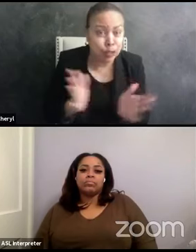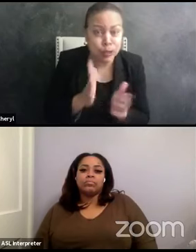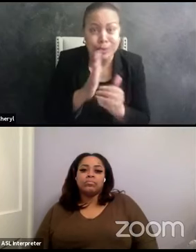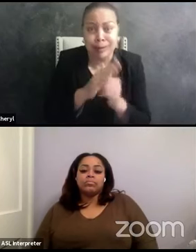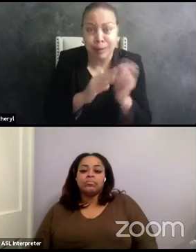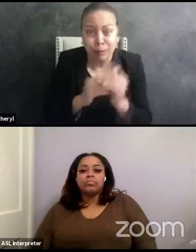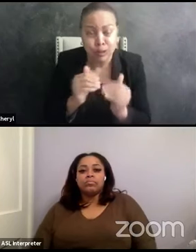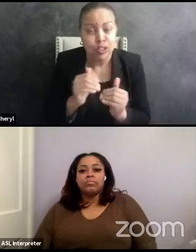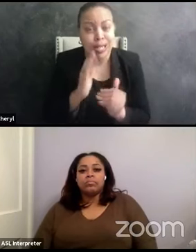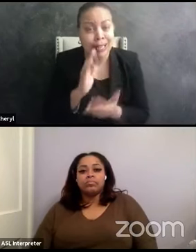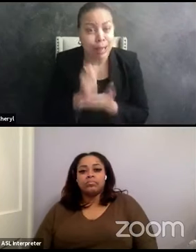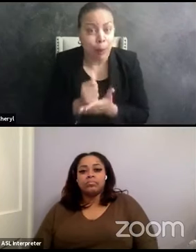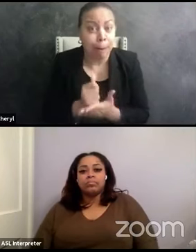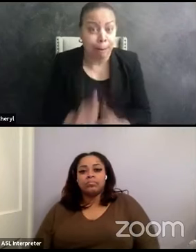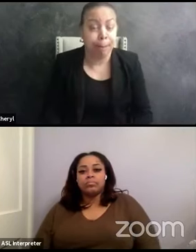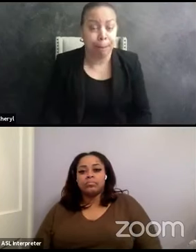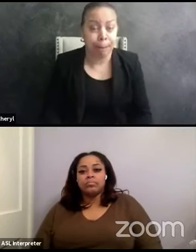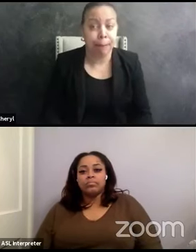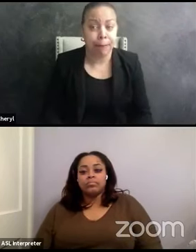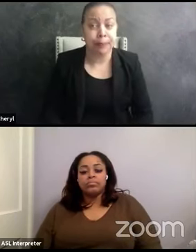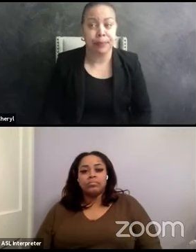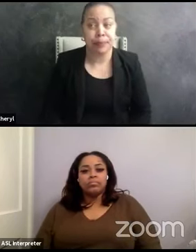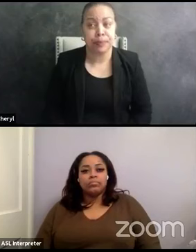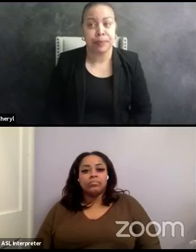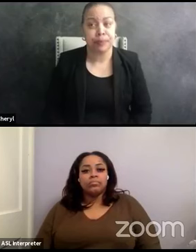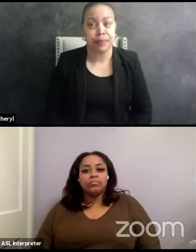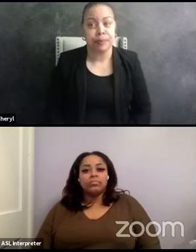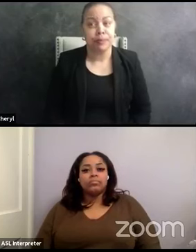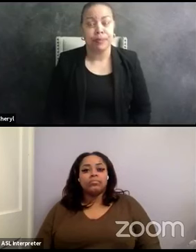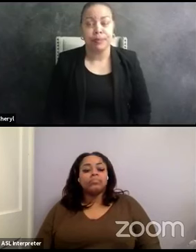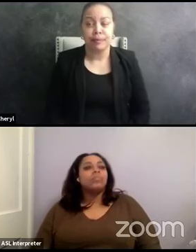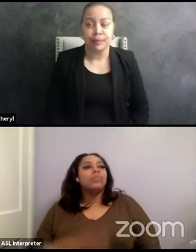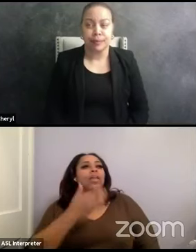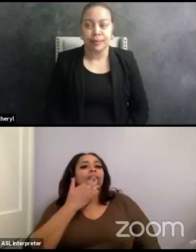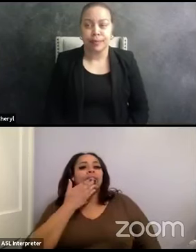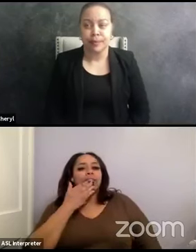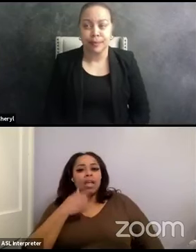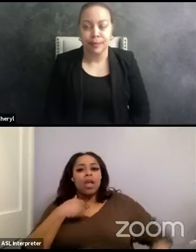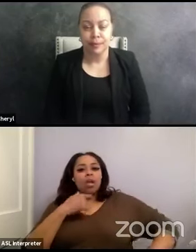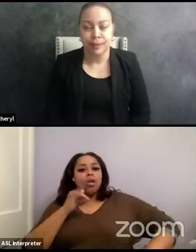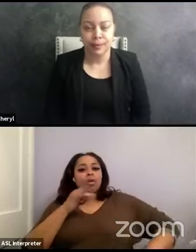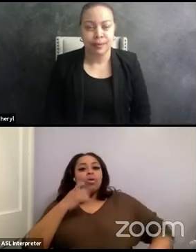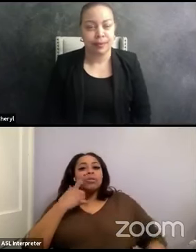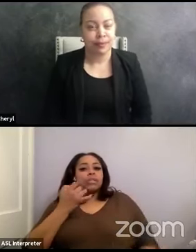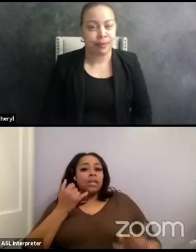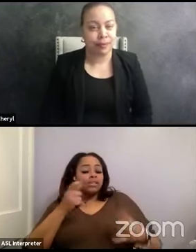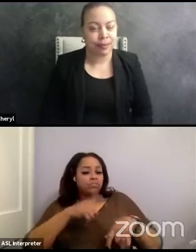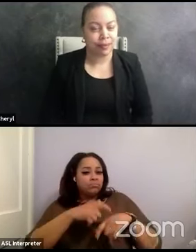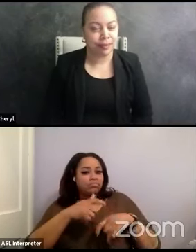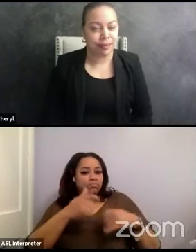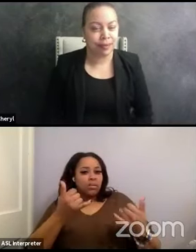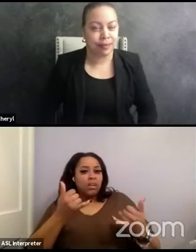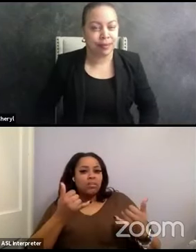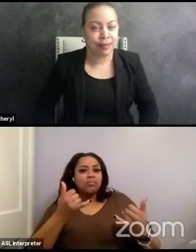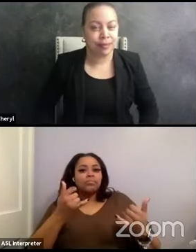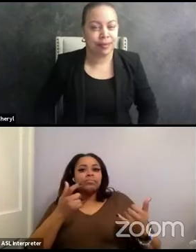helpful response that you need. Thank you for that. I also want to take this moment, just